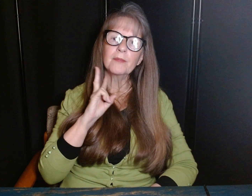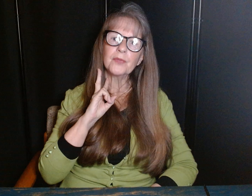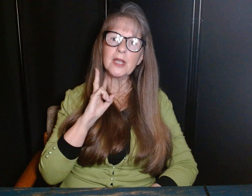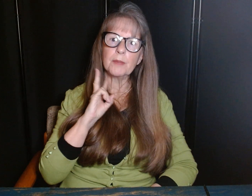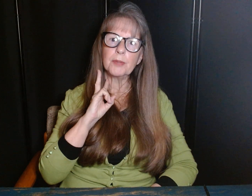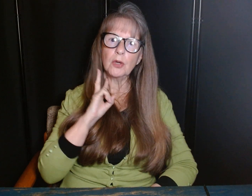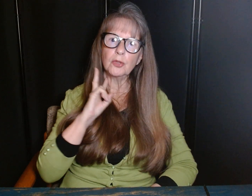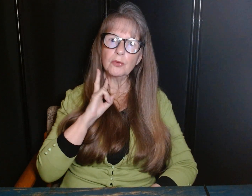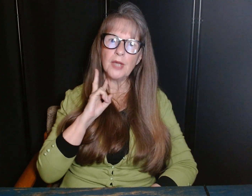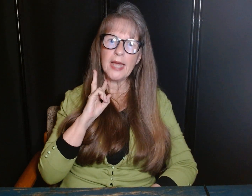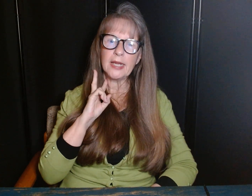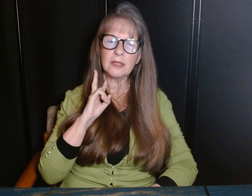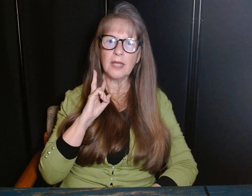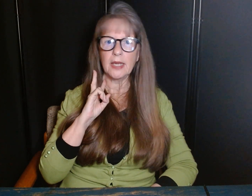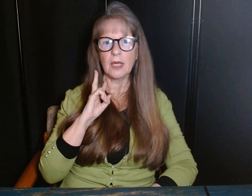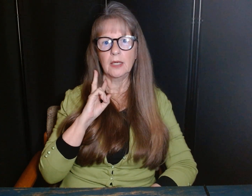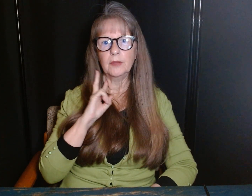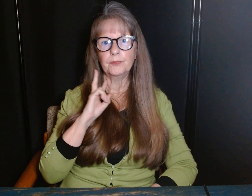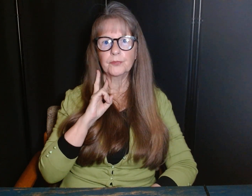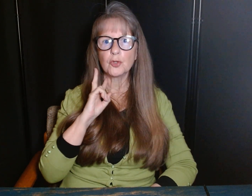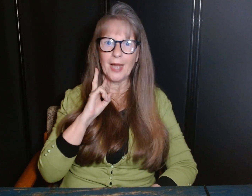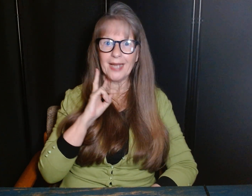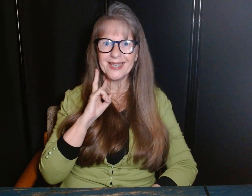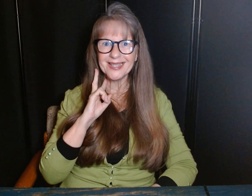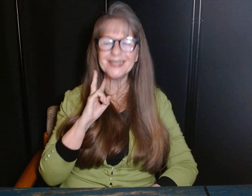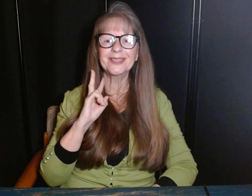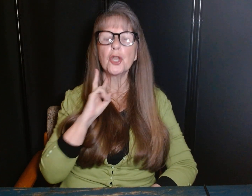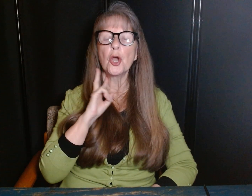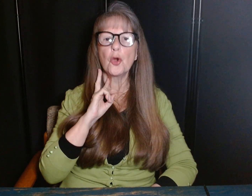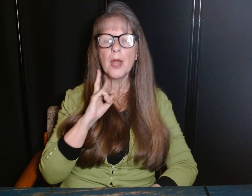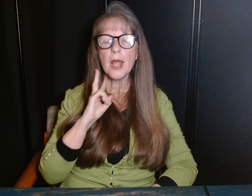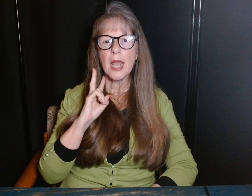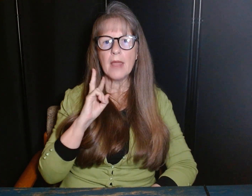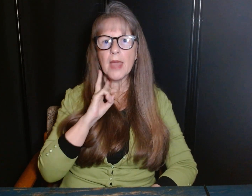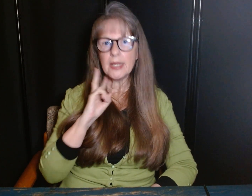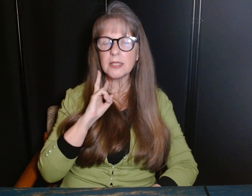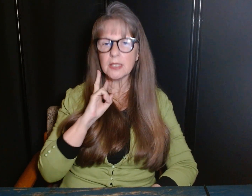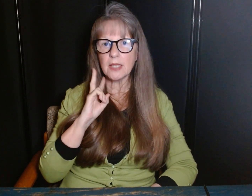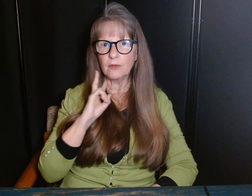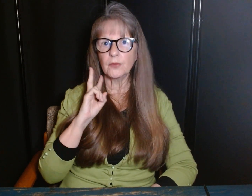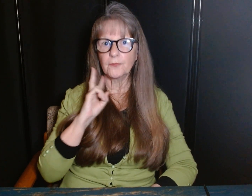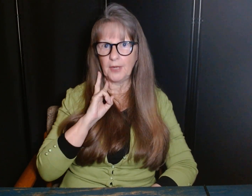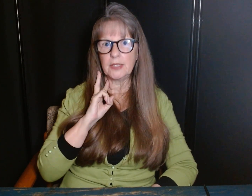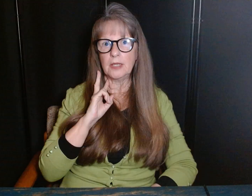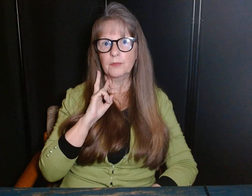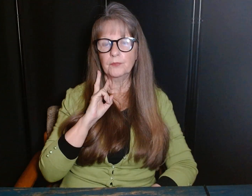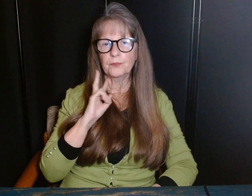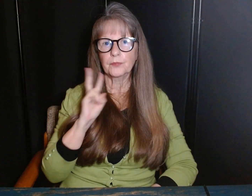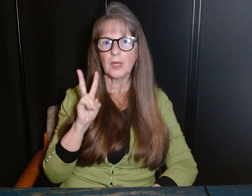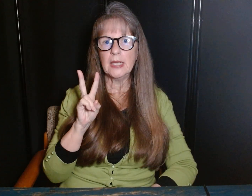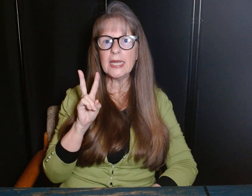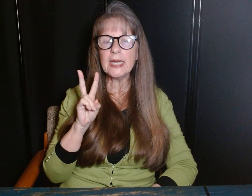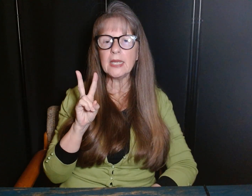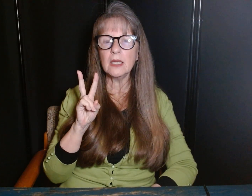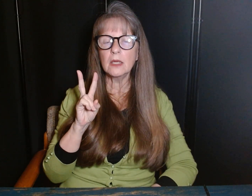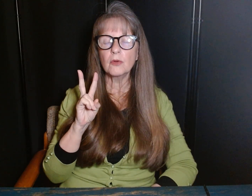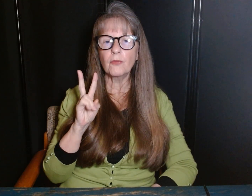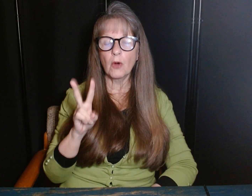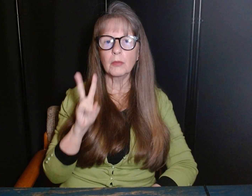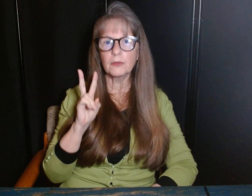it's up here on your neck, like Dracula, and that is the sign for victim in any form or